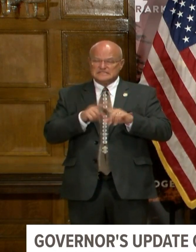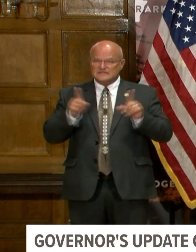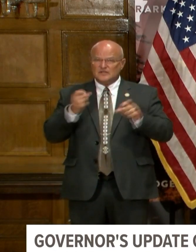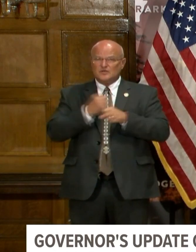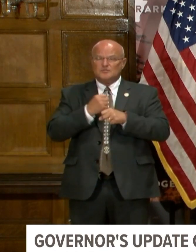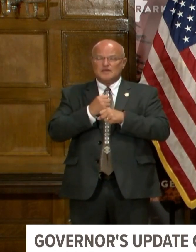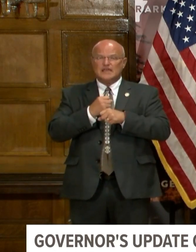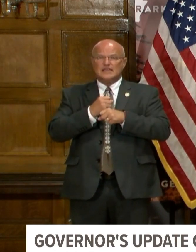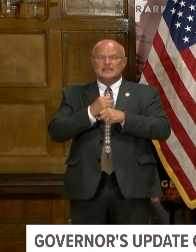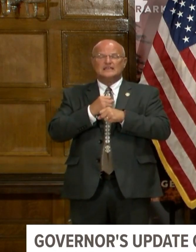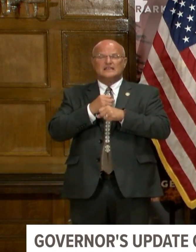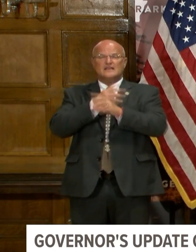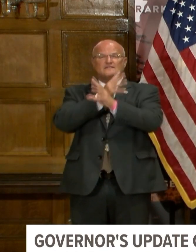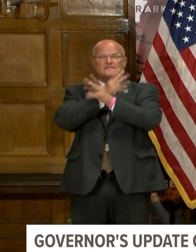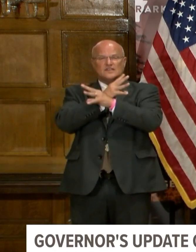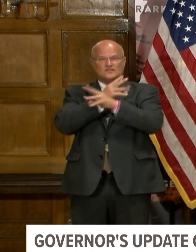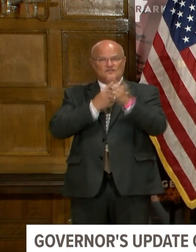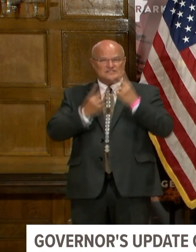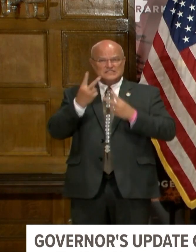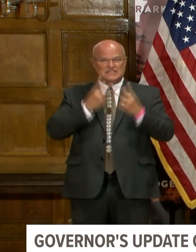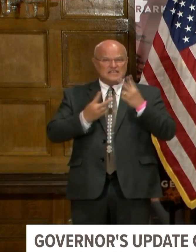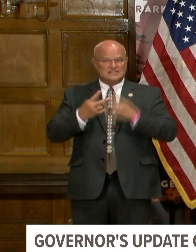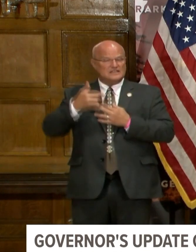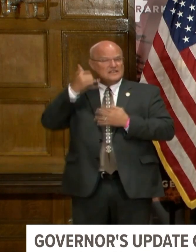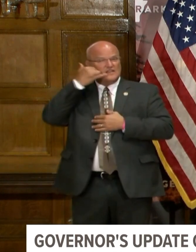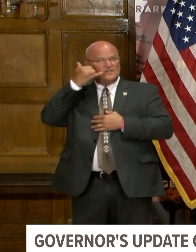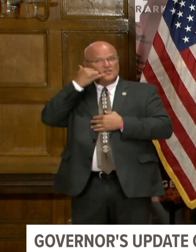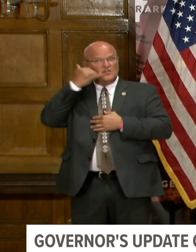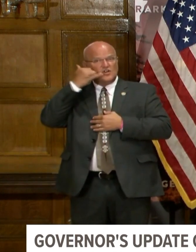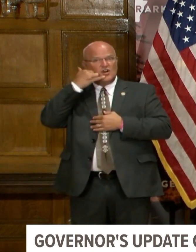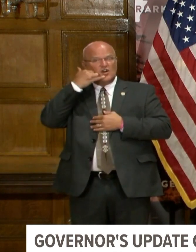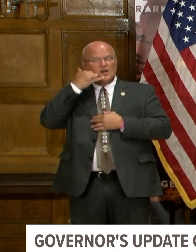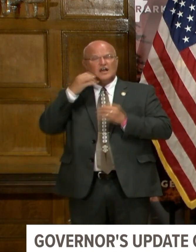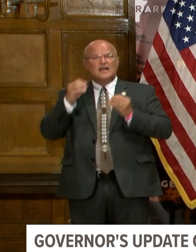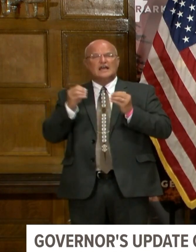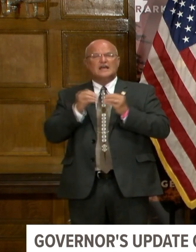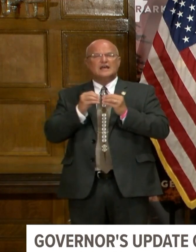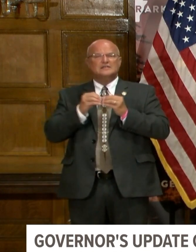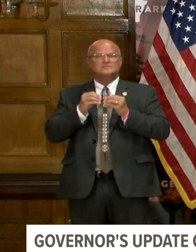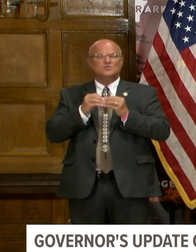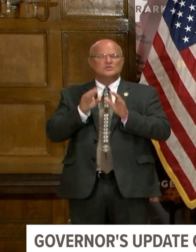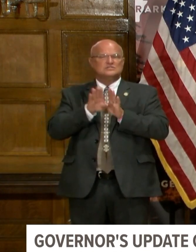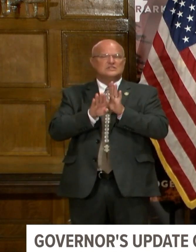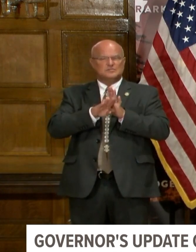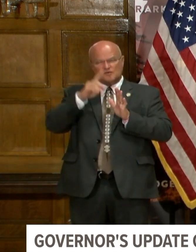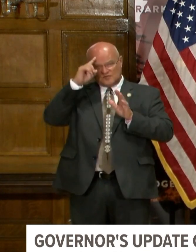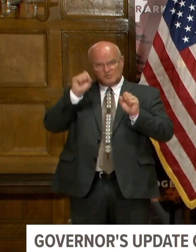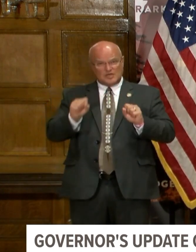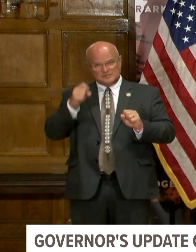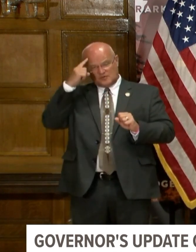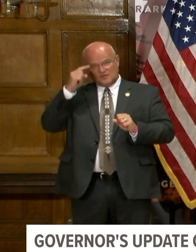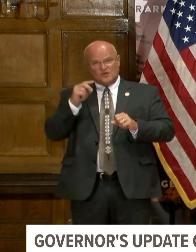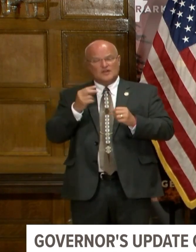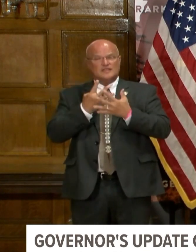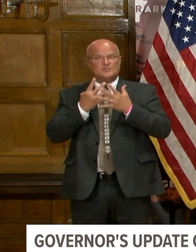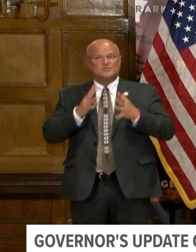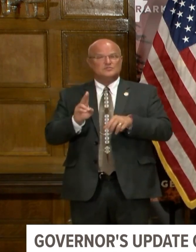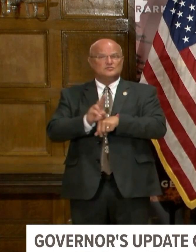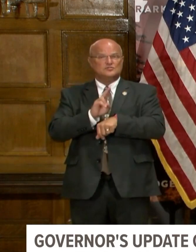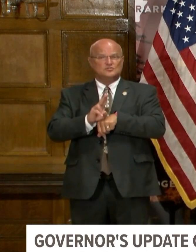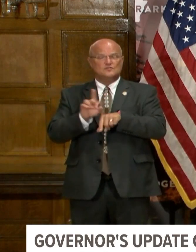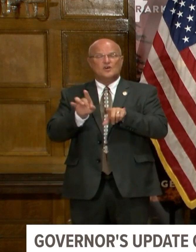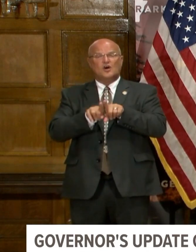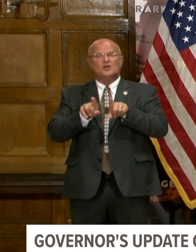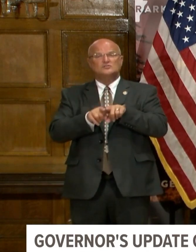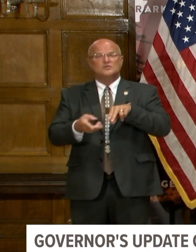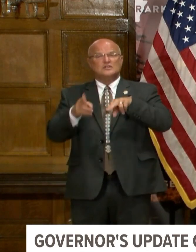made video visitation and telephone calls as cheap as possible for the inmates to utilize. We have also increased